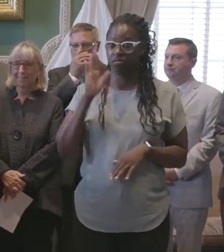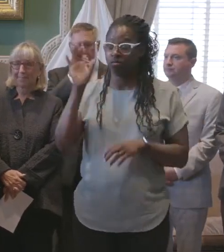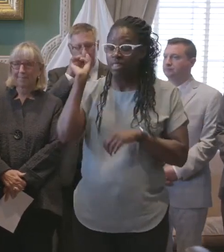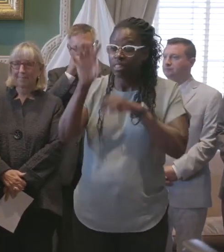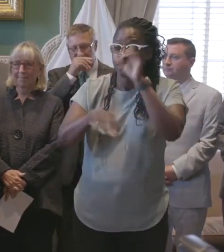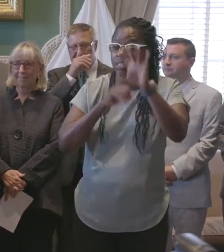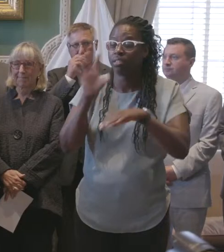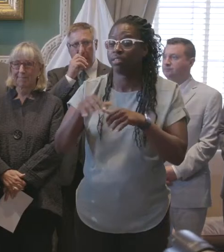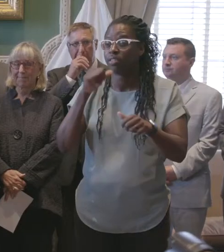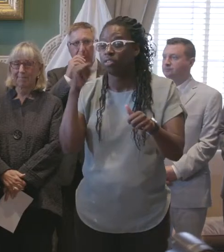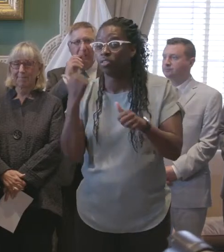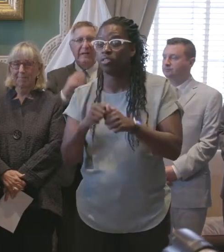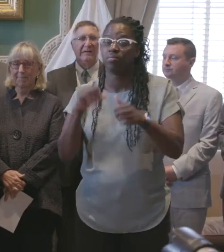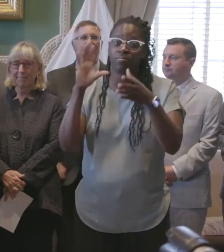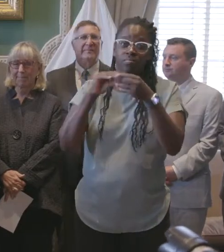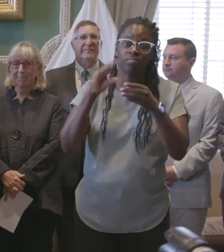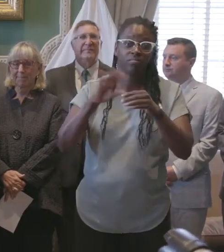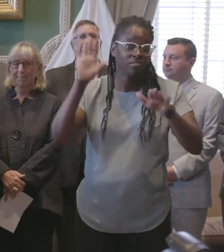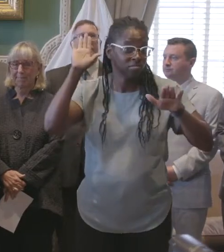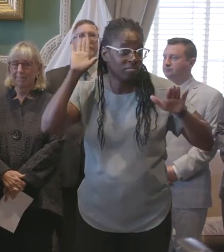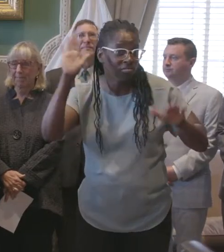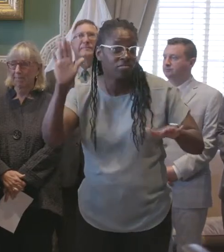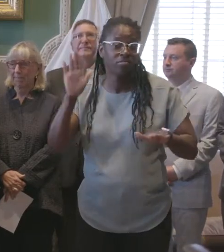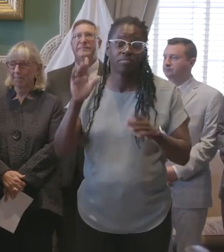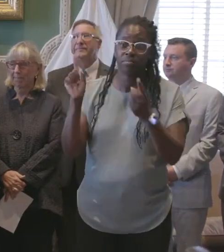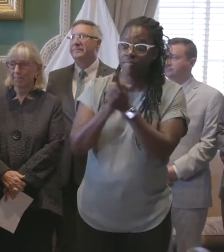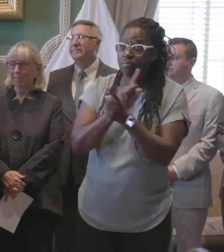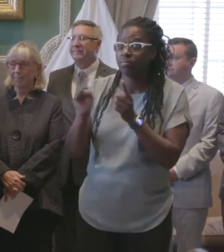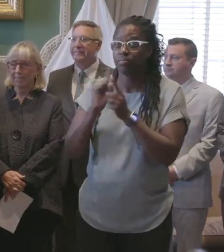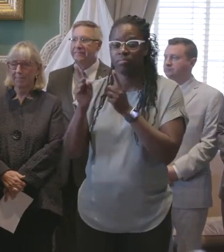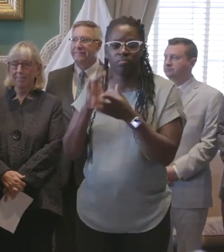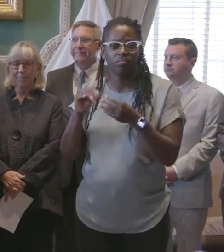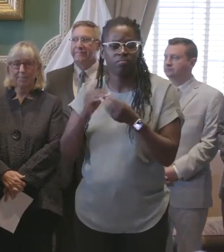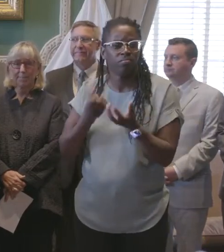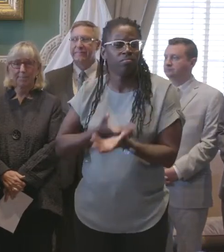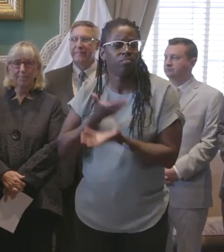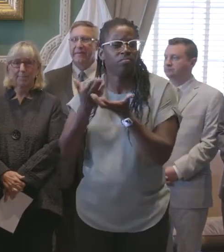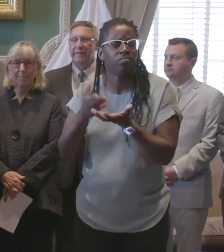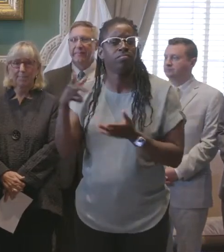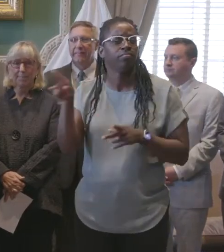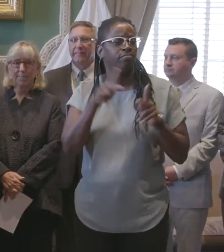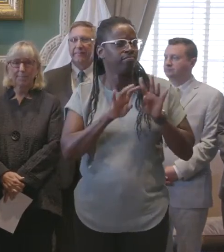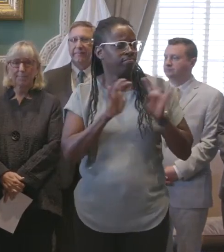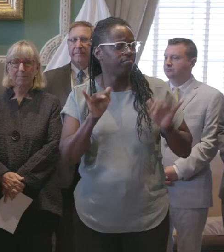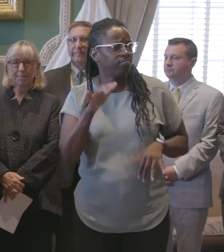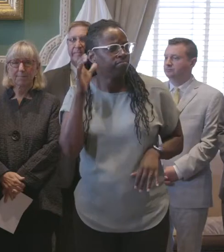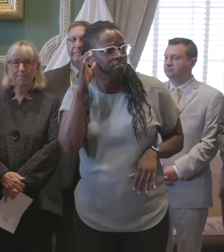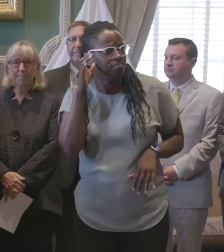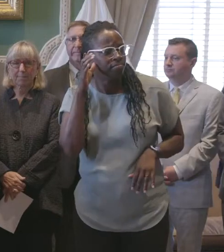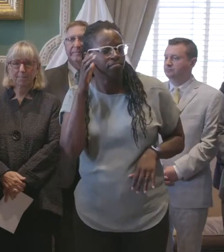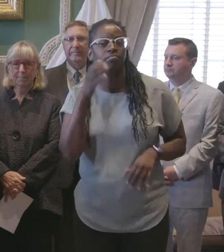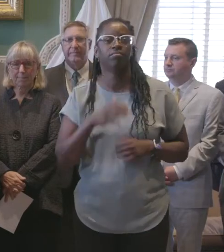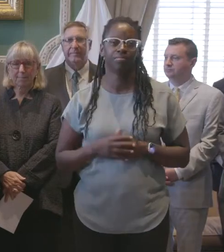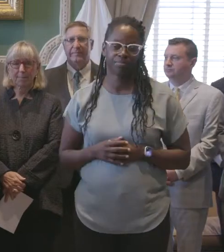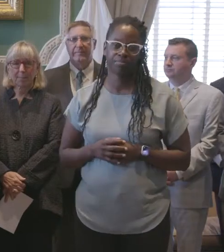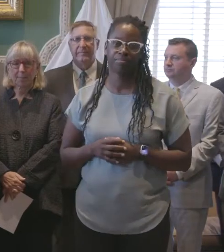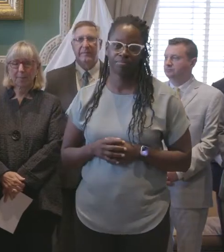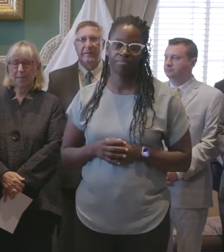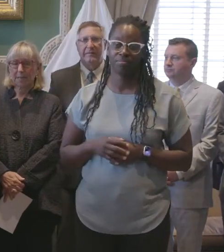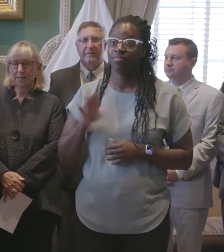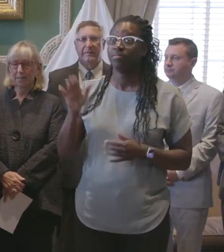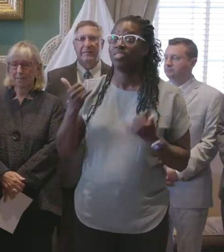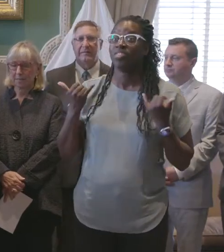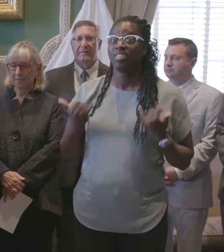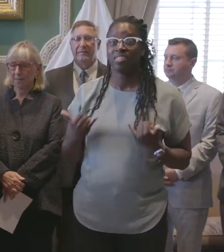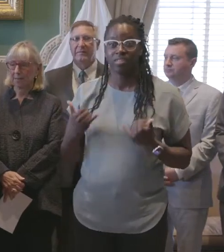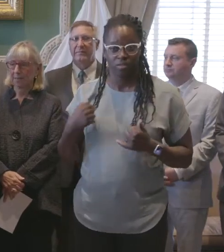teams to make their voices heard. Massachusetts today, we are firing on all cylinders. This year, we've been